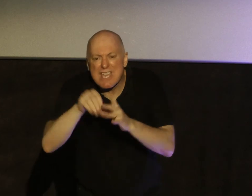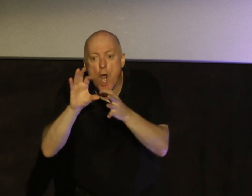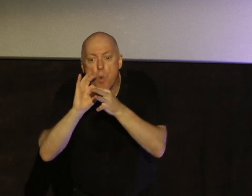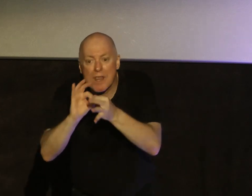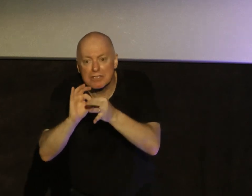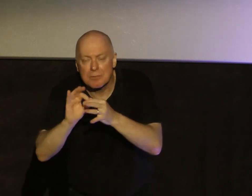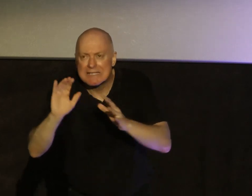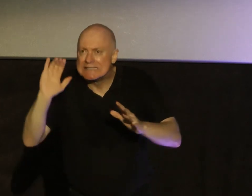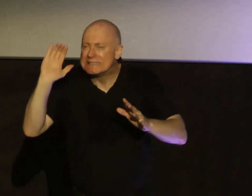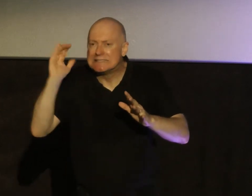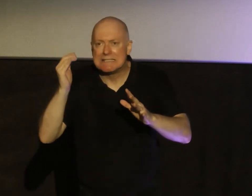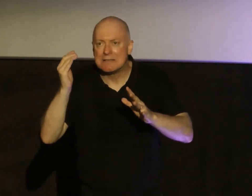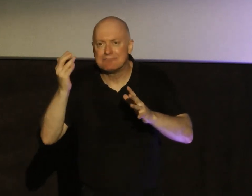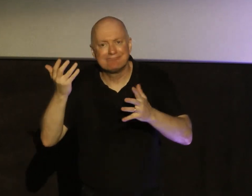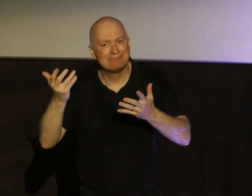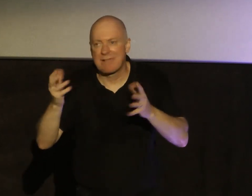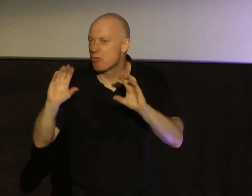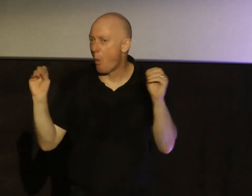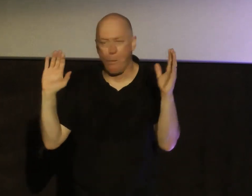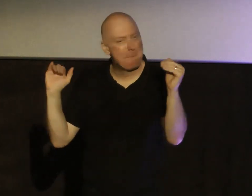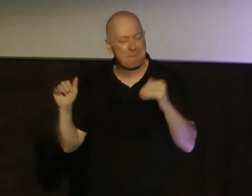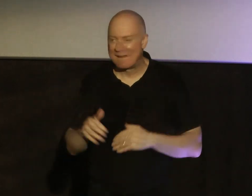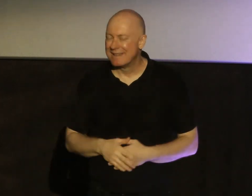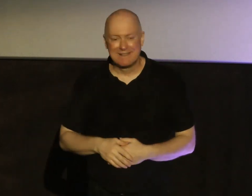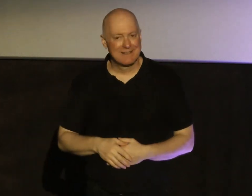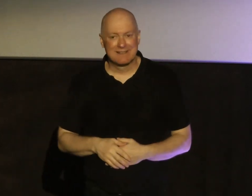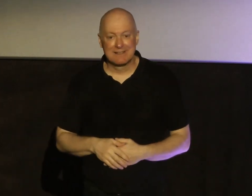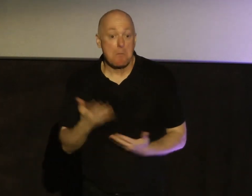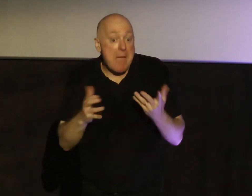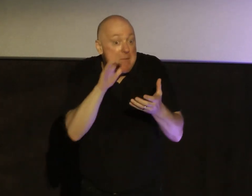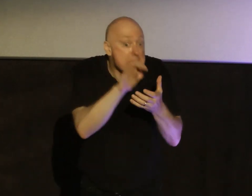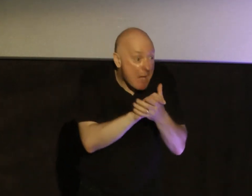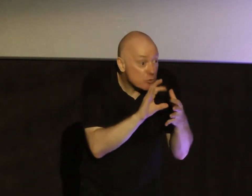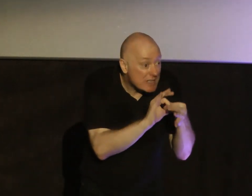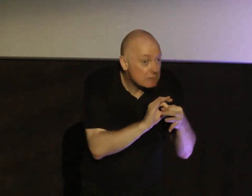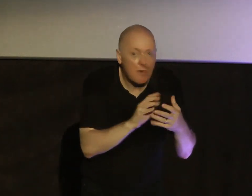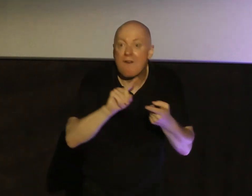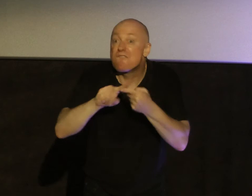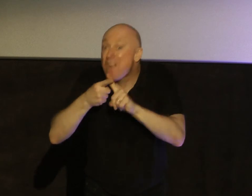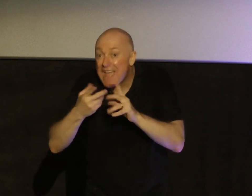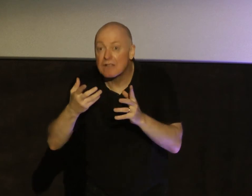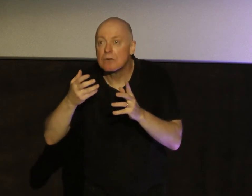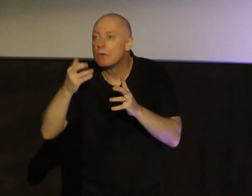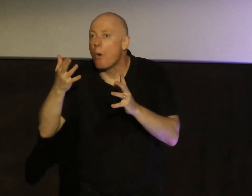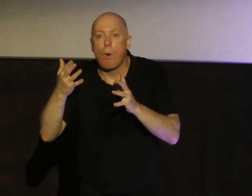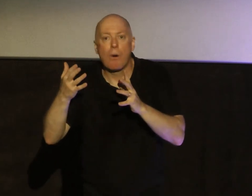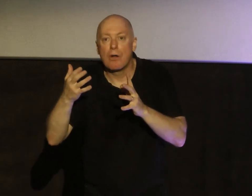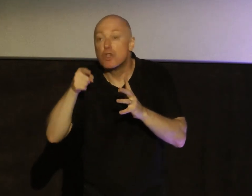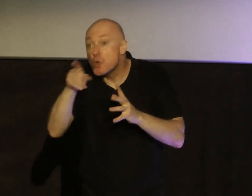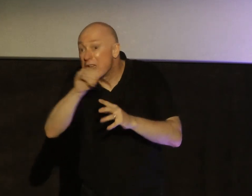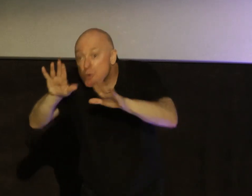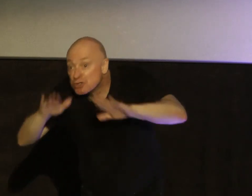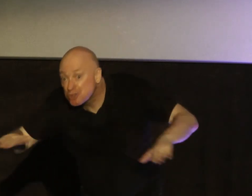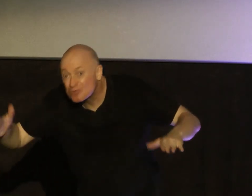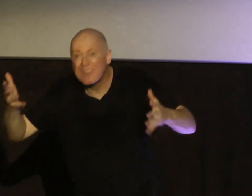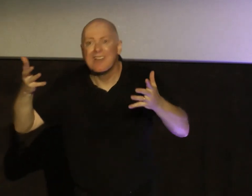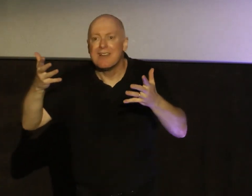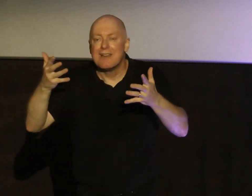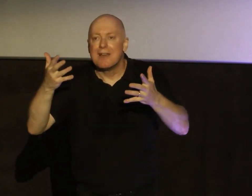that seem like they have no hope, maybe it's a marriage, it's a friendship, it's a relationship between you and your children, it's a sibling